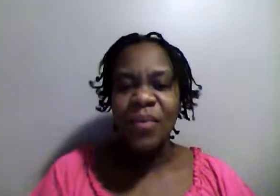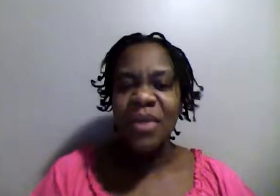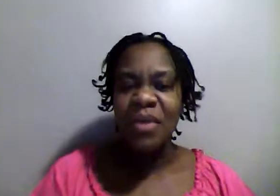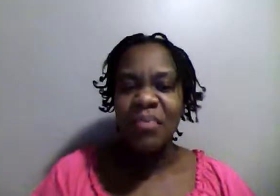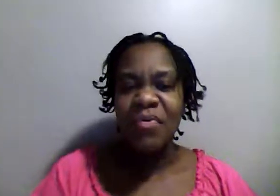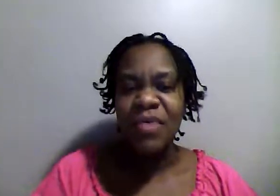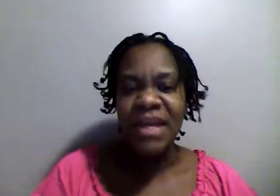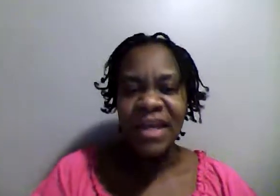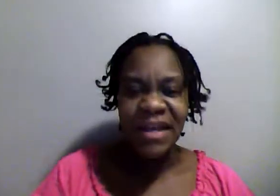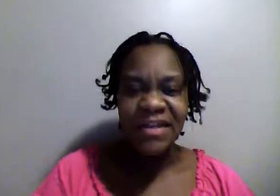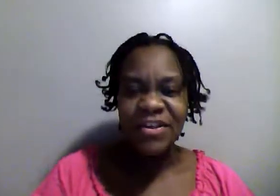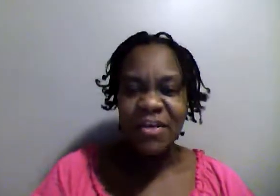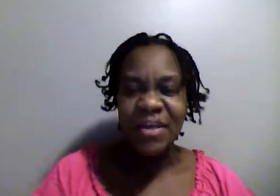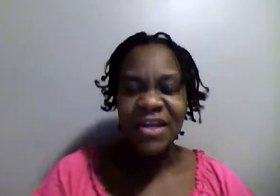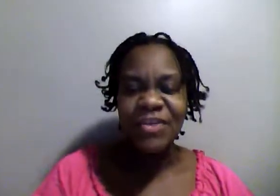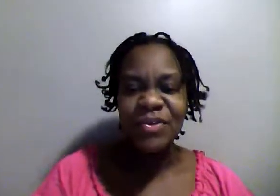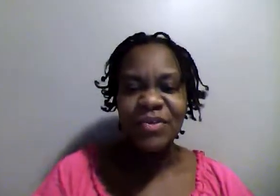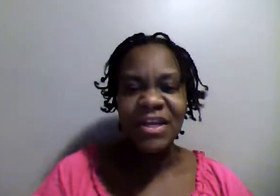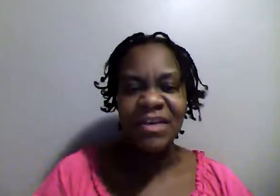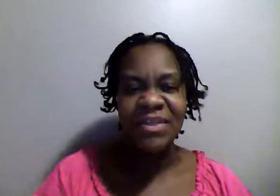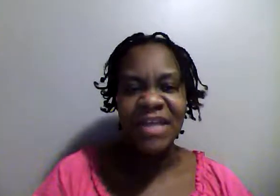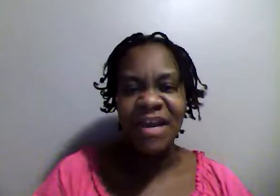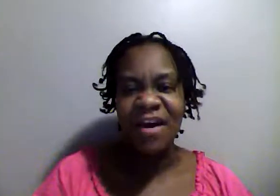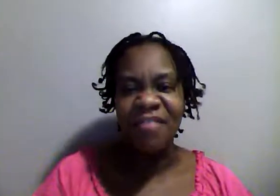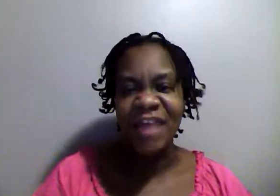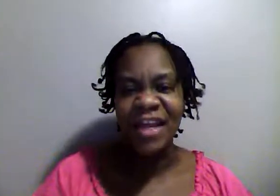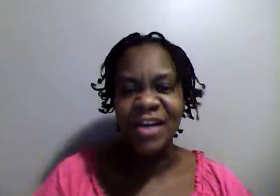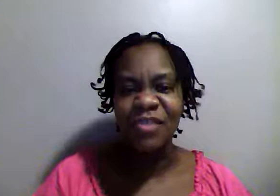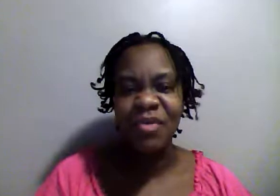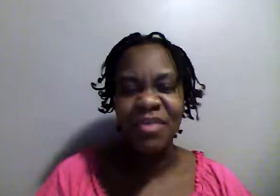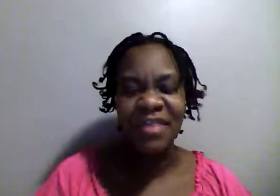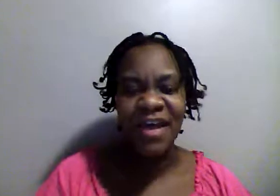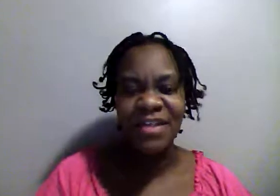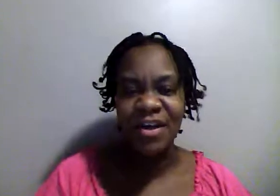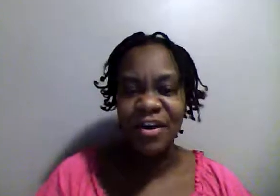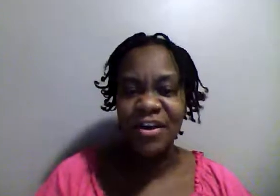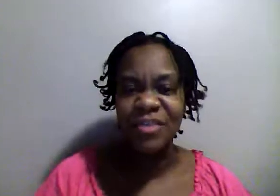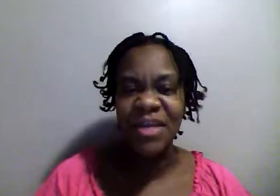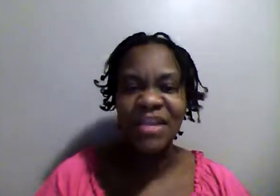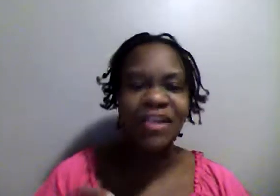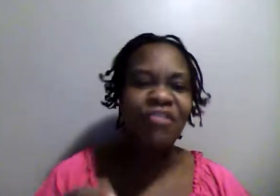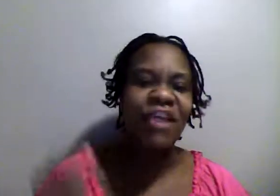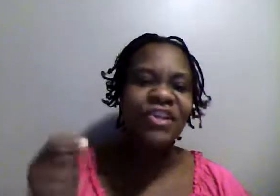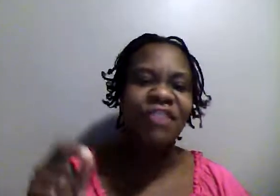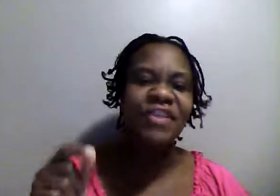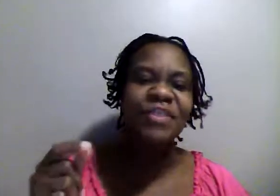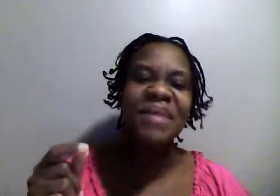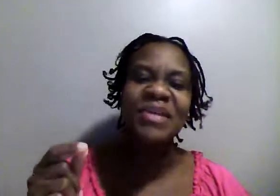you're pruning indeterminate, usually you take off that little growth that occurs within the crotch of the tomato